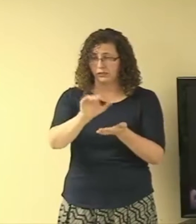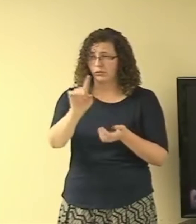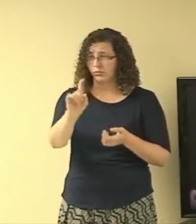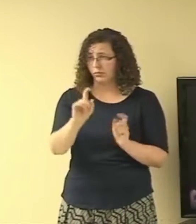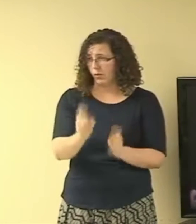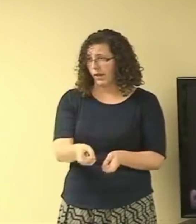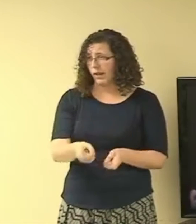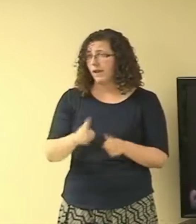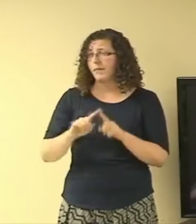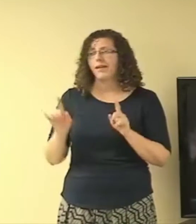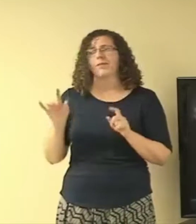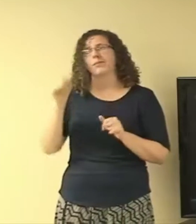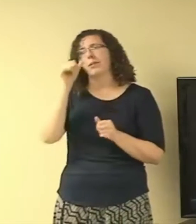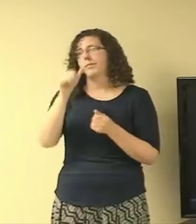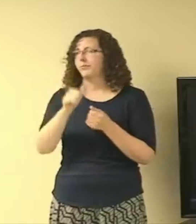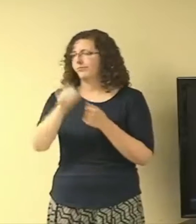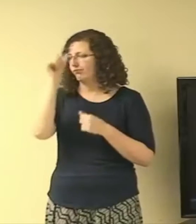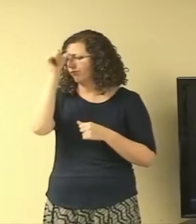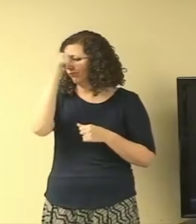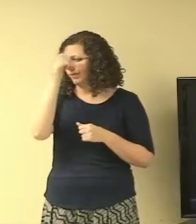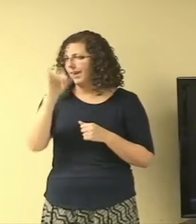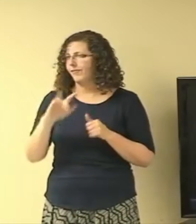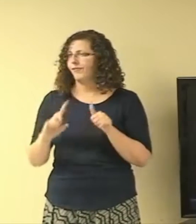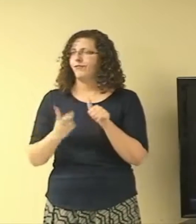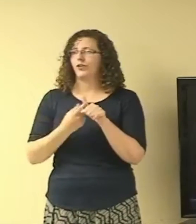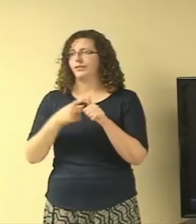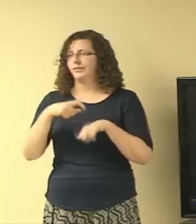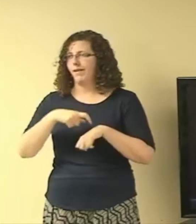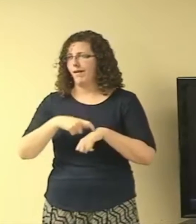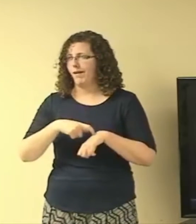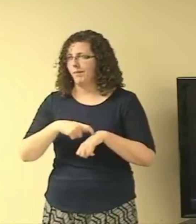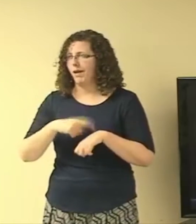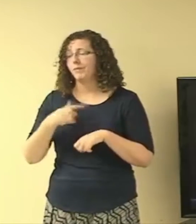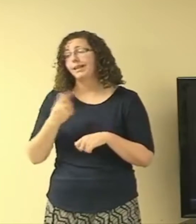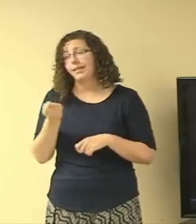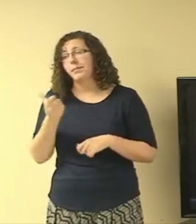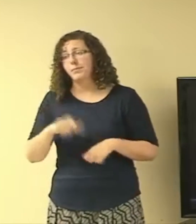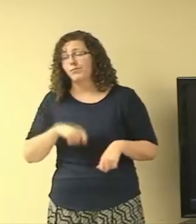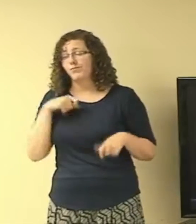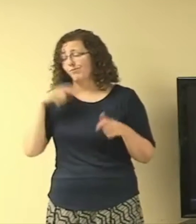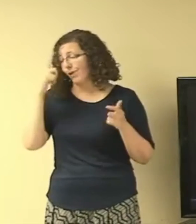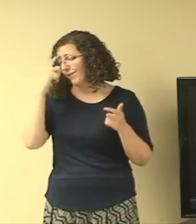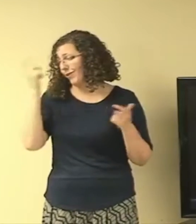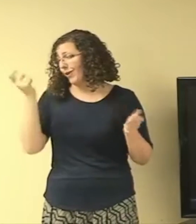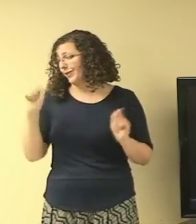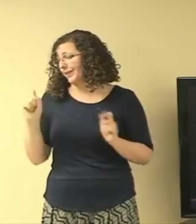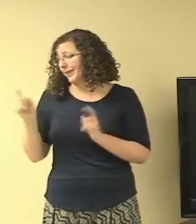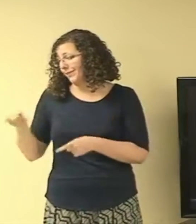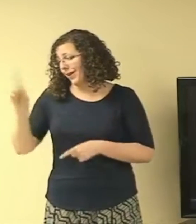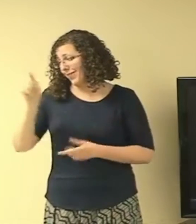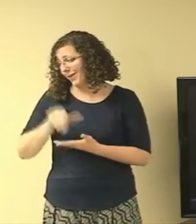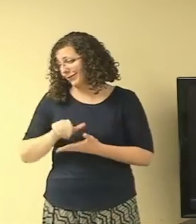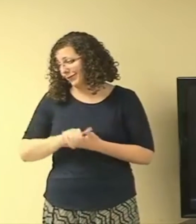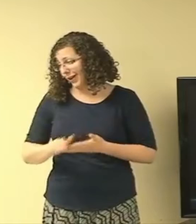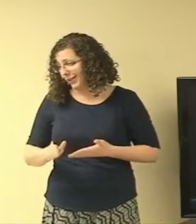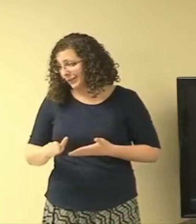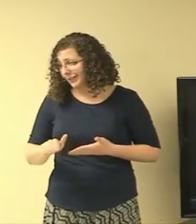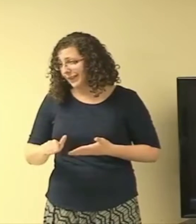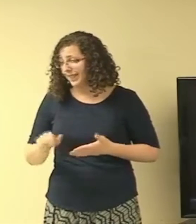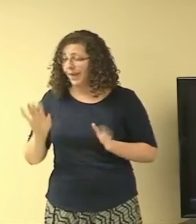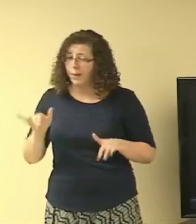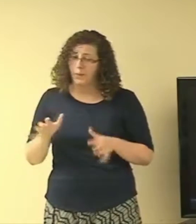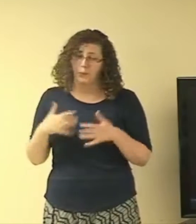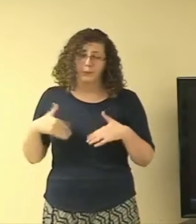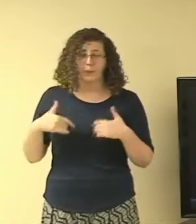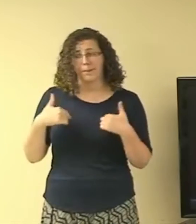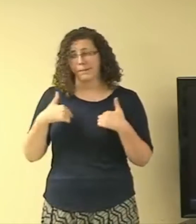But that first one broke something loose inside of me. I was a little prideful, I'll be honest, about being able to give that much. To be that much of a